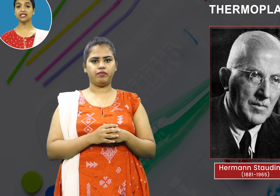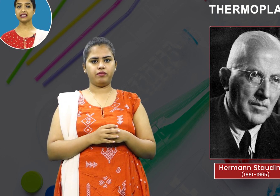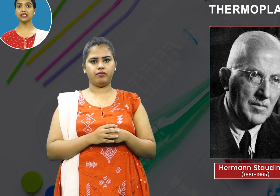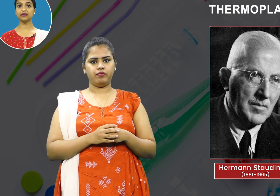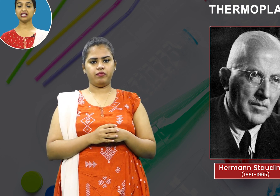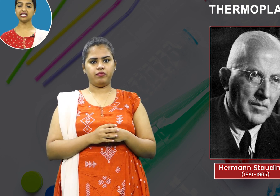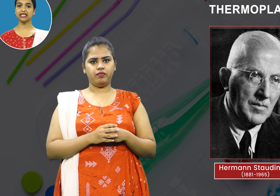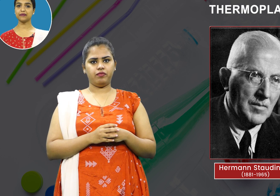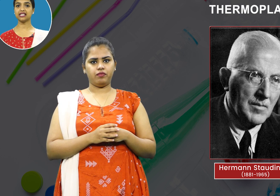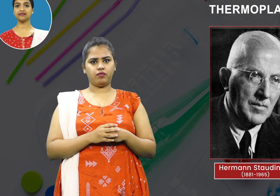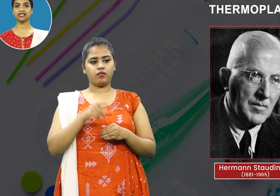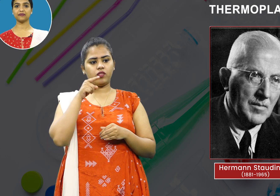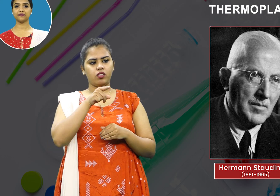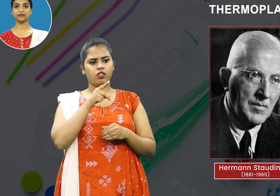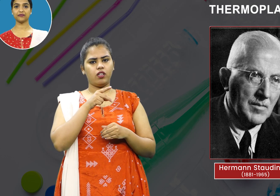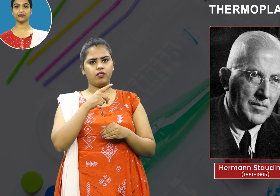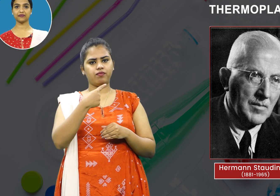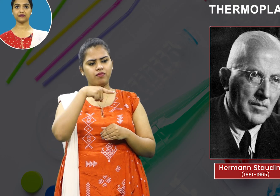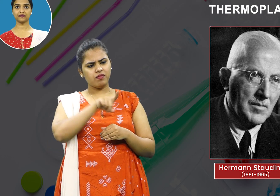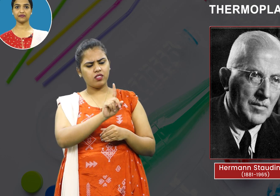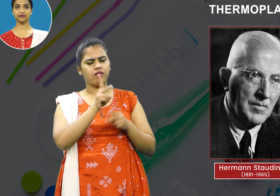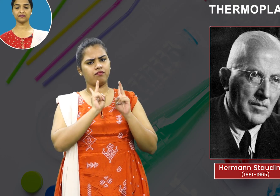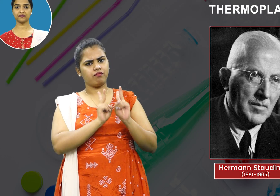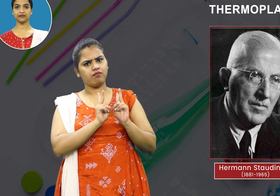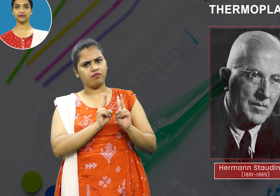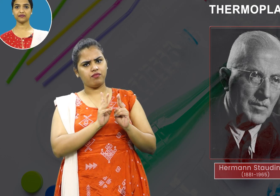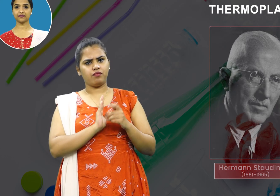which are stable in themselves.